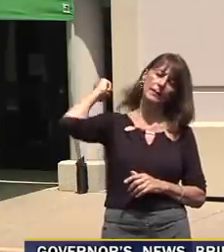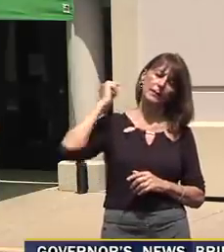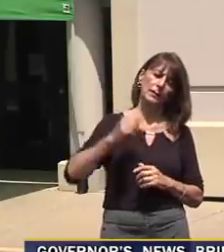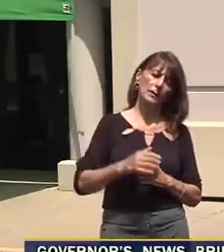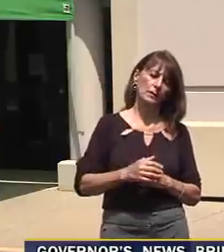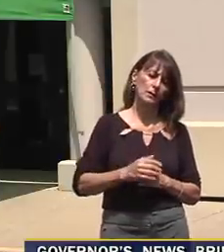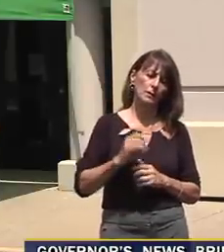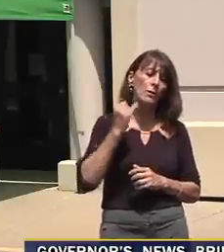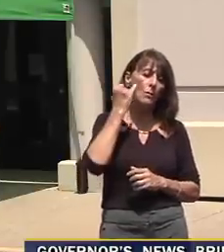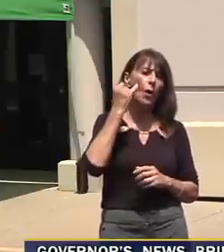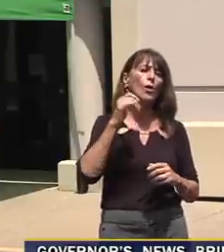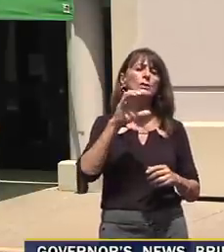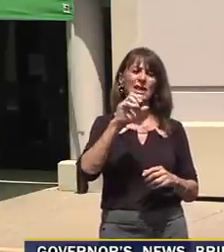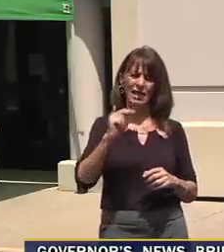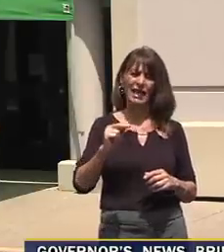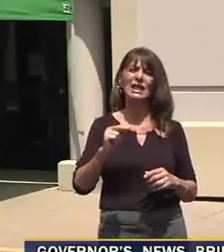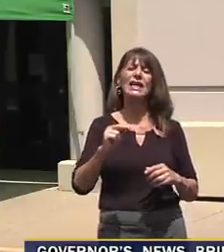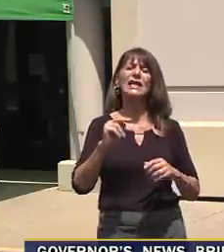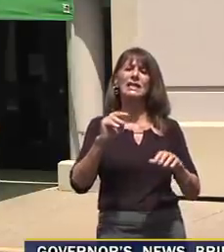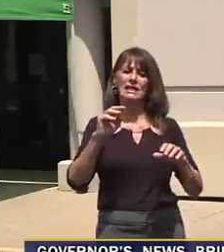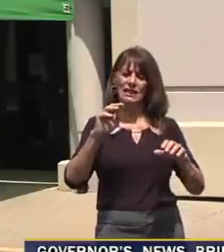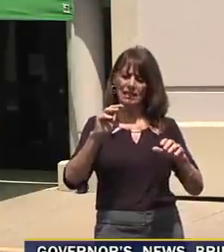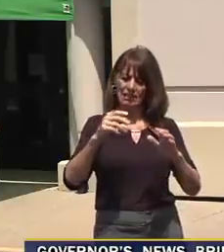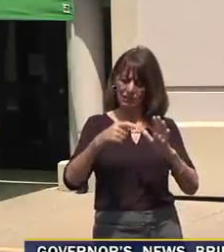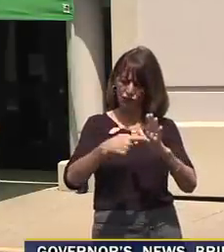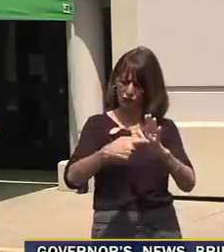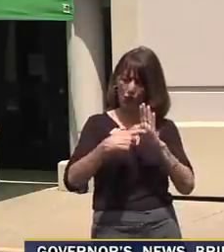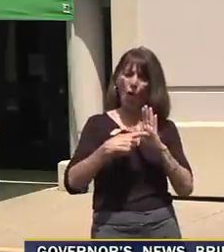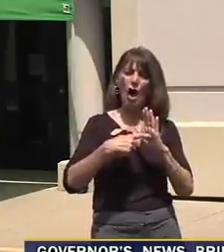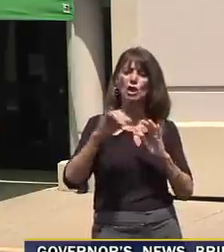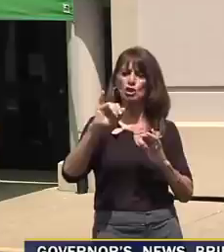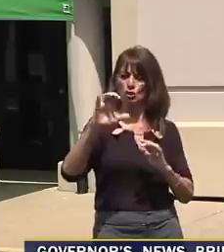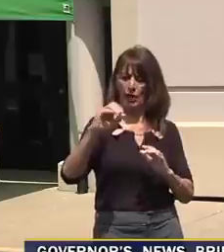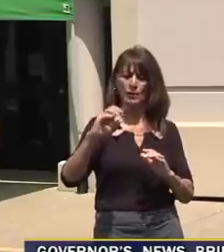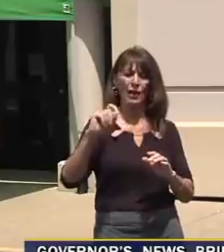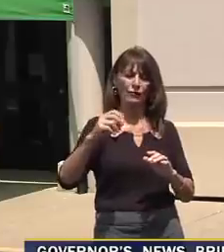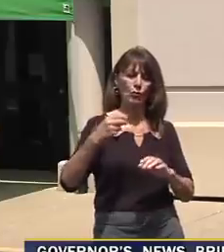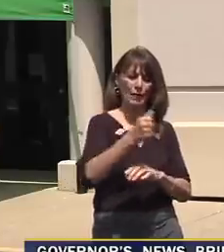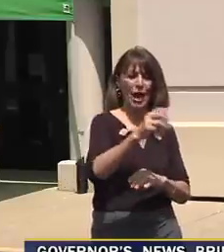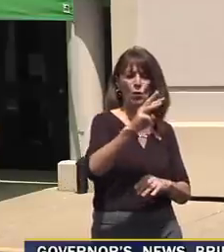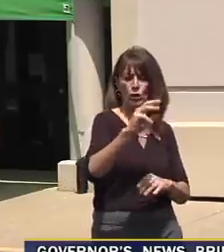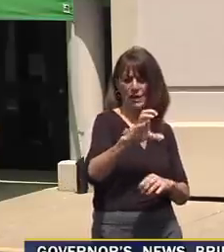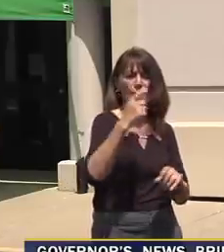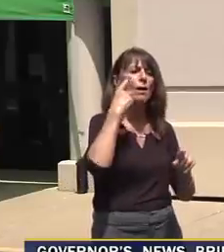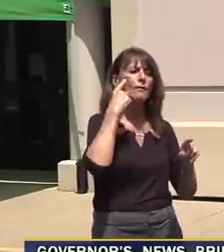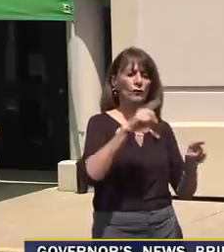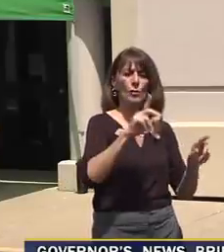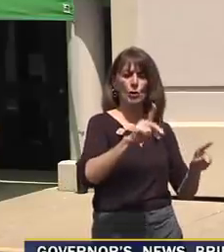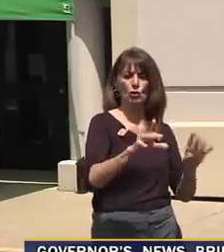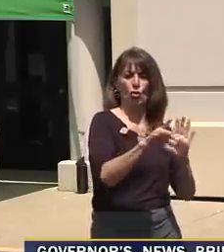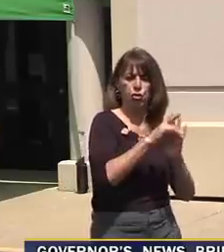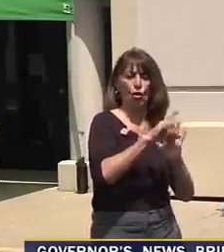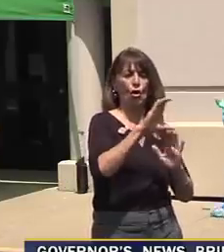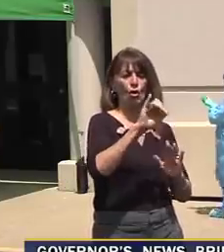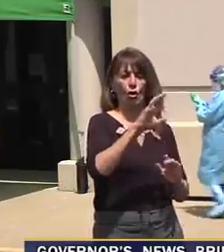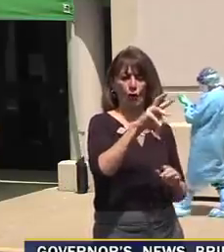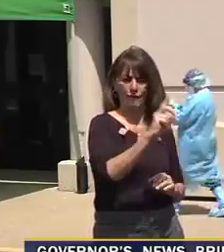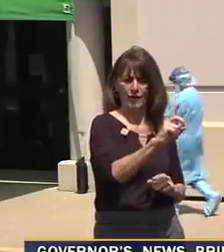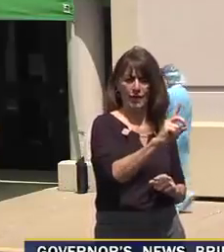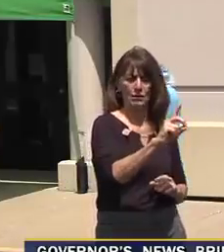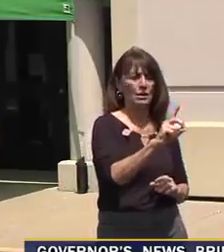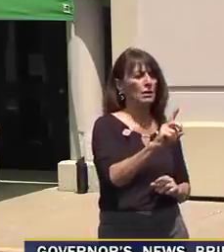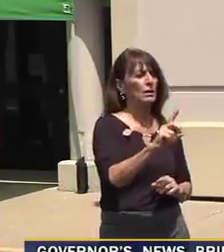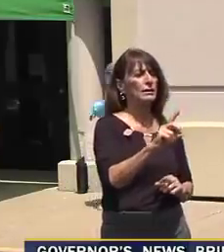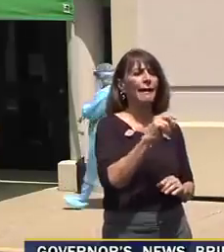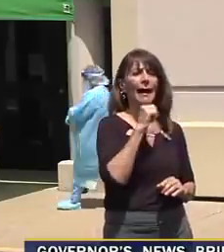mandate, that it might lead to companies and insurance companies that are now covering these claims without prejudice